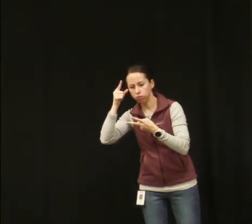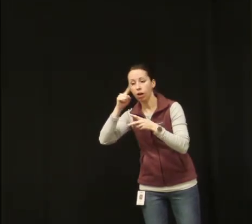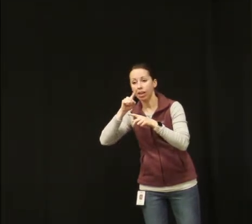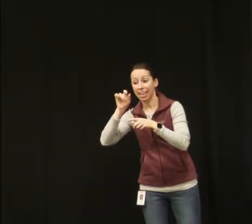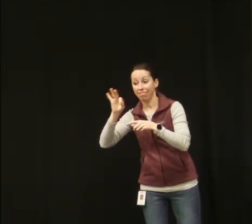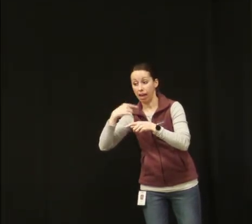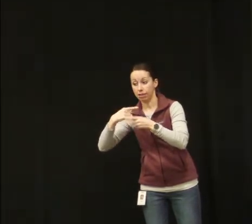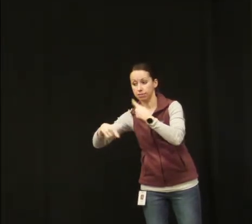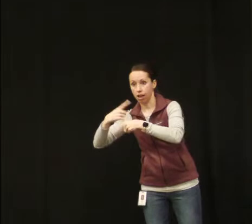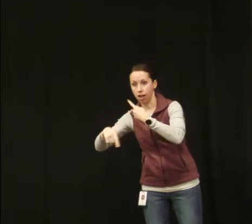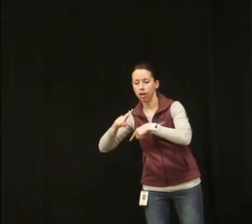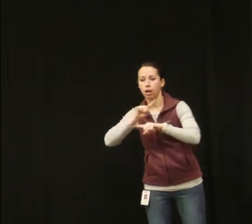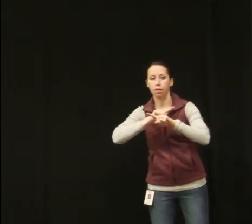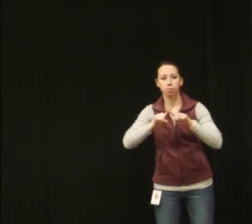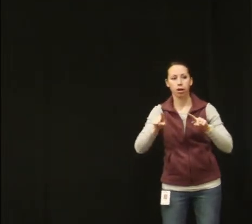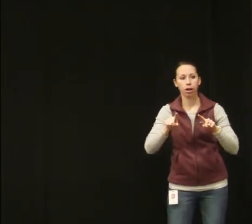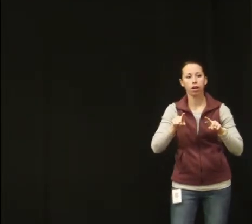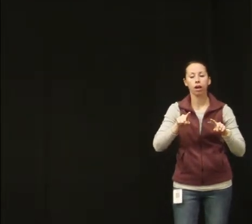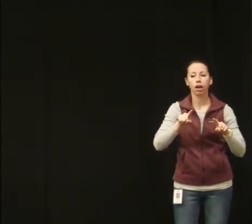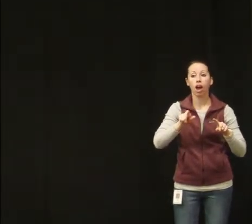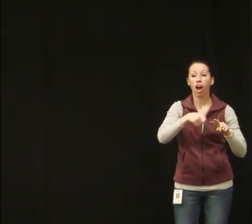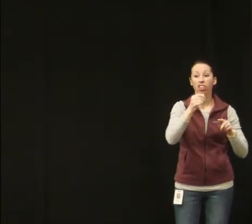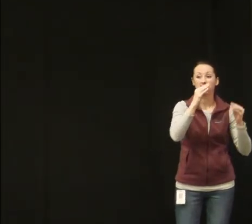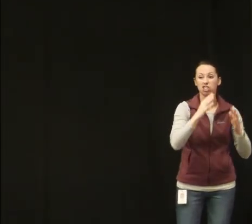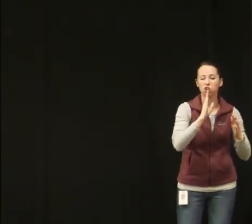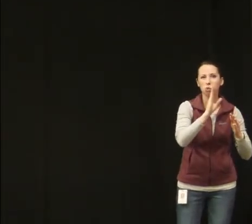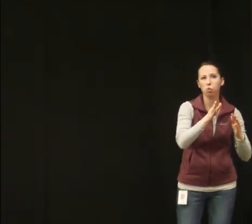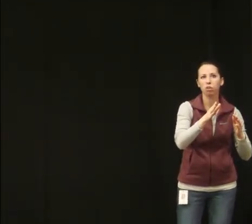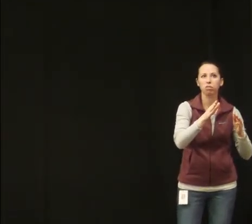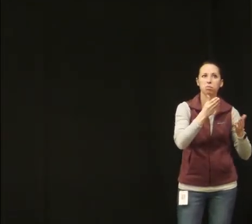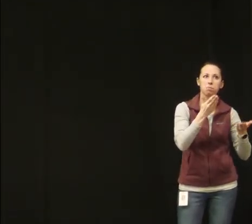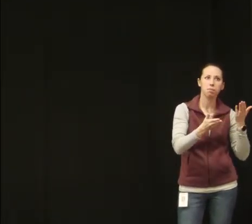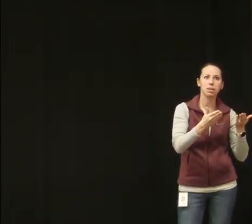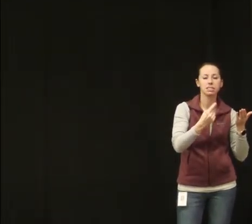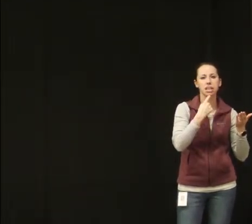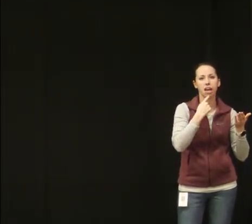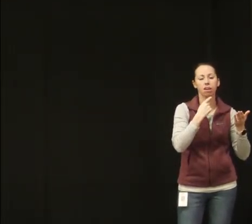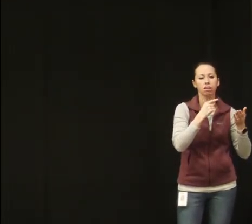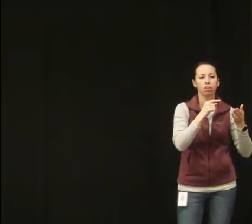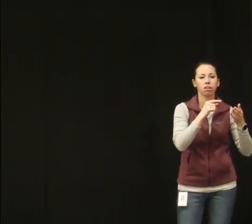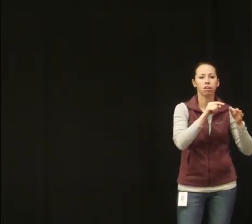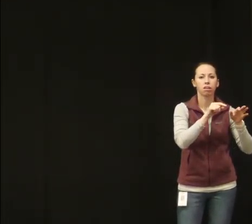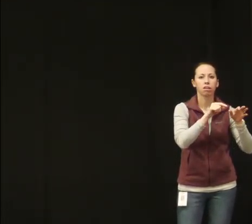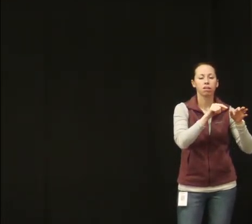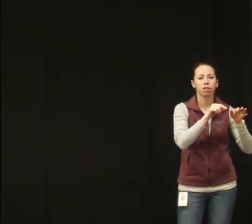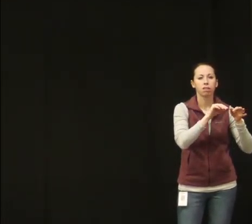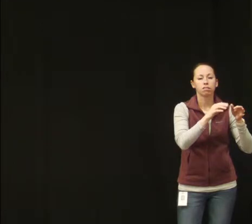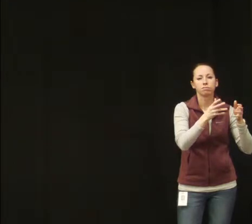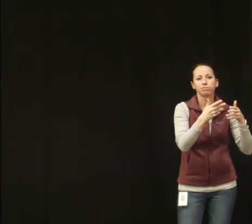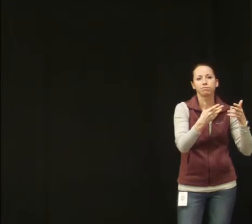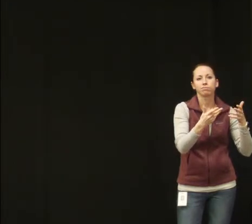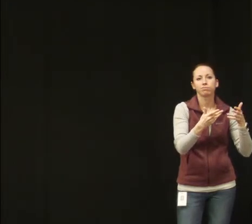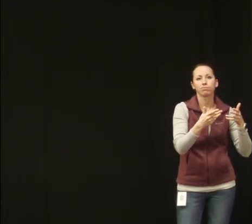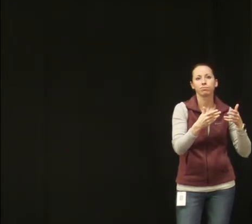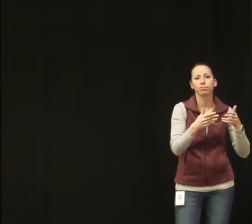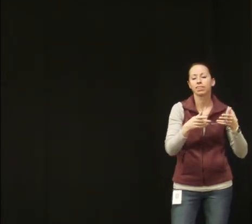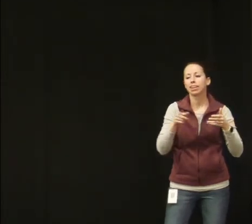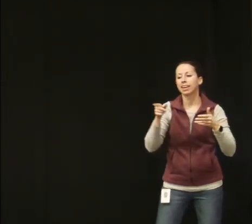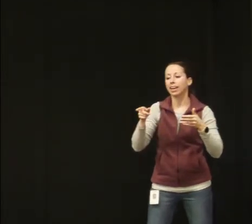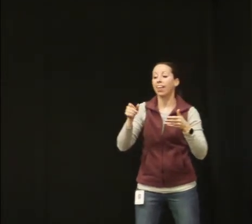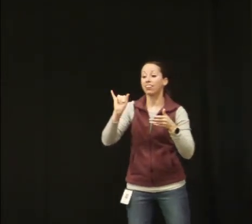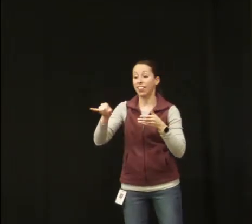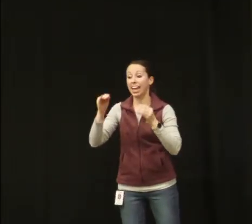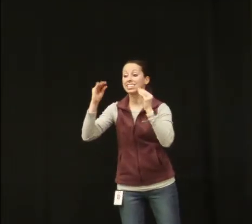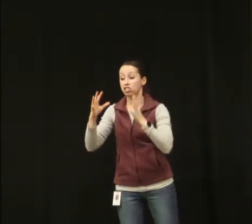read it more as a narrative. But would I need to add in more like on this teacher-made assessment type? You know what I'm saying? Because